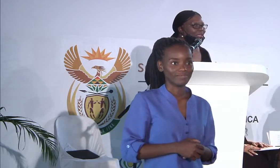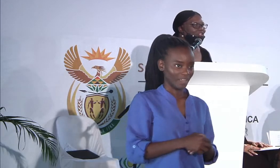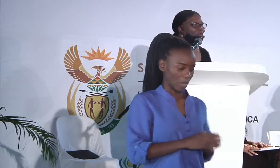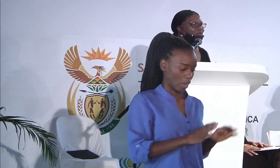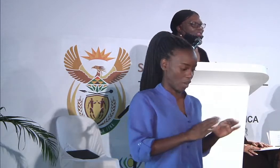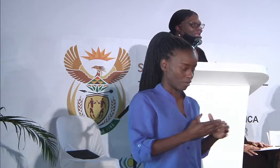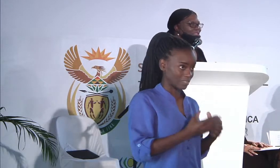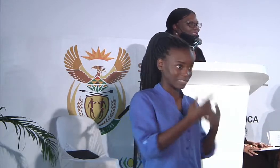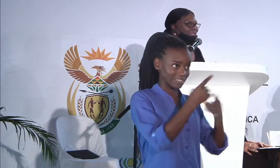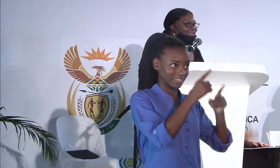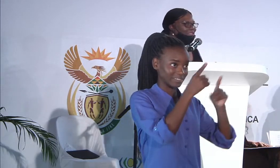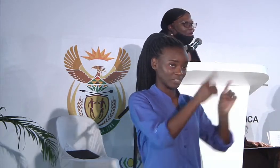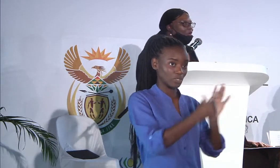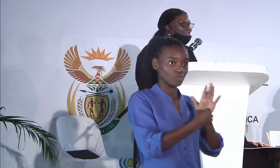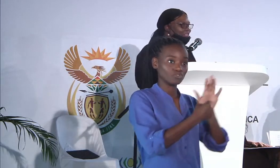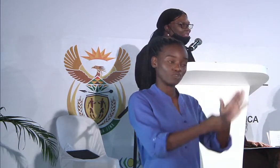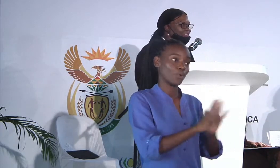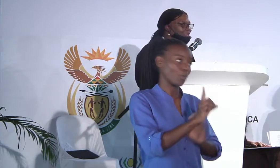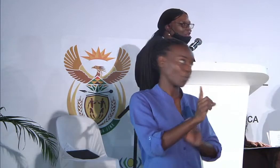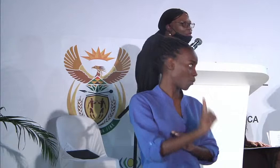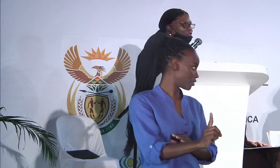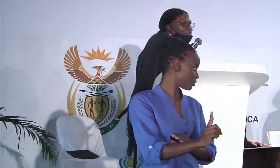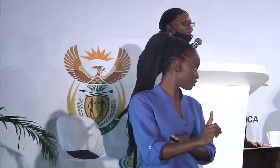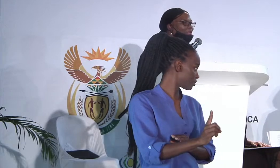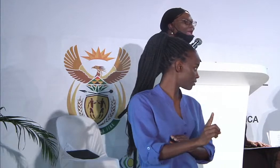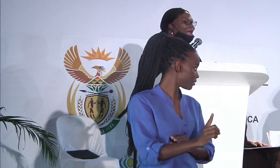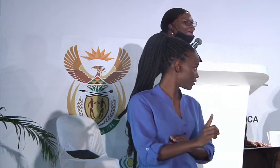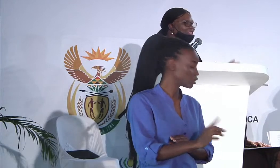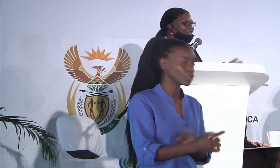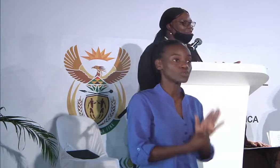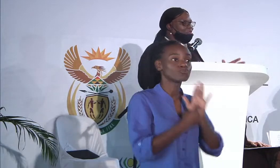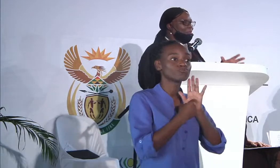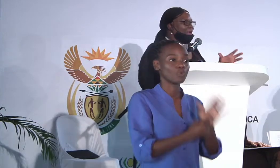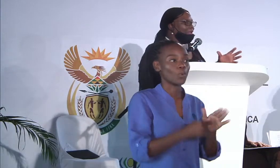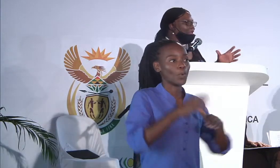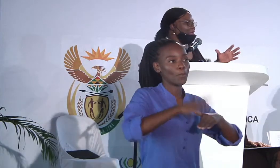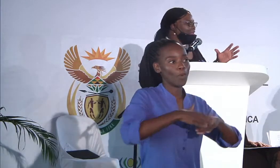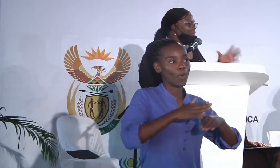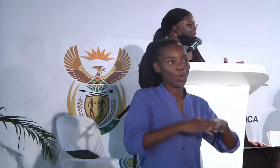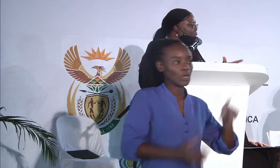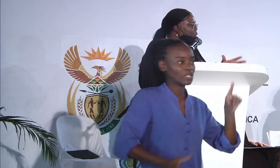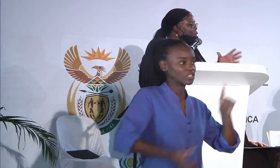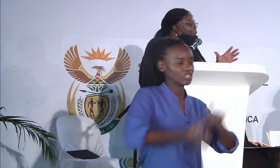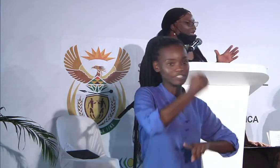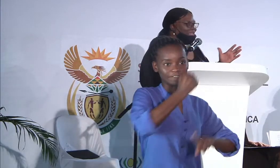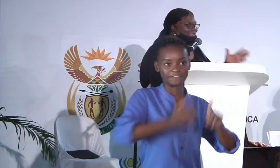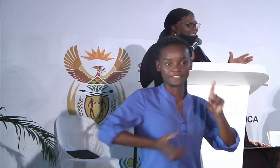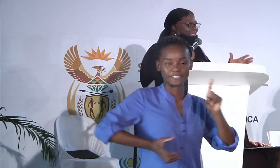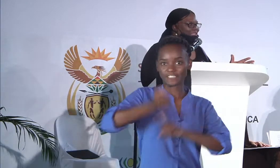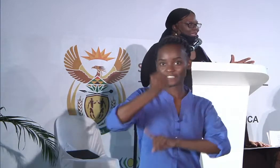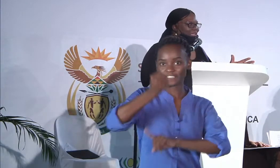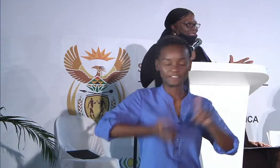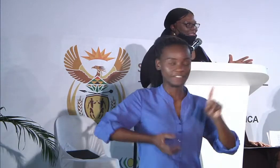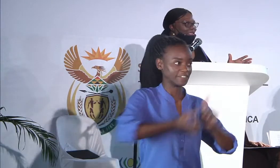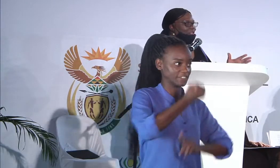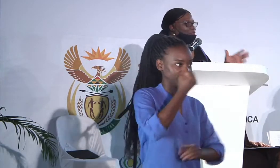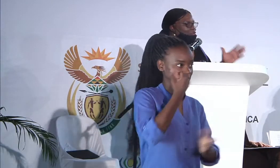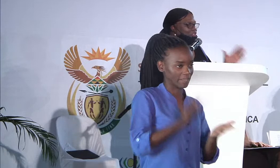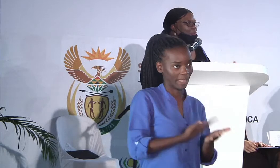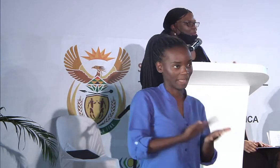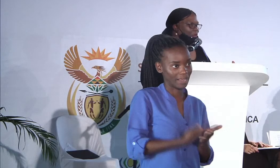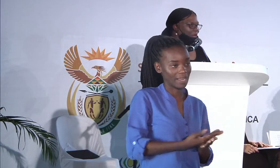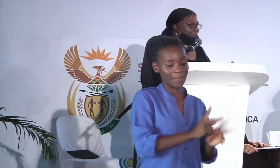it shows that there is a lot that's still going to be achieved by the people who are dedicated to